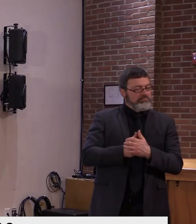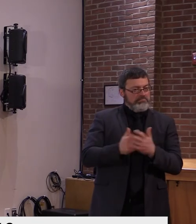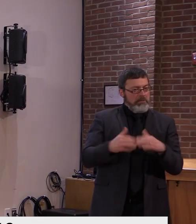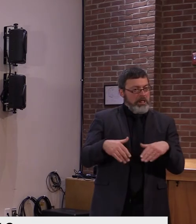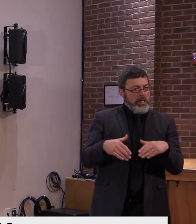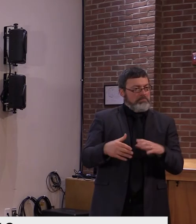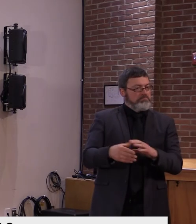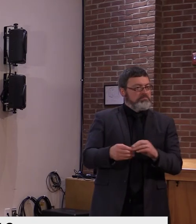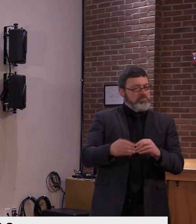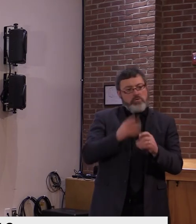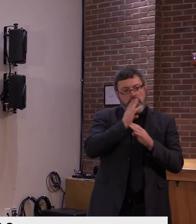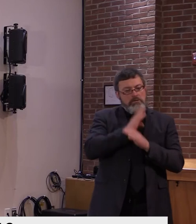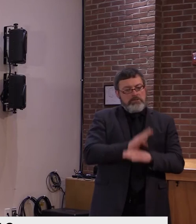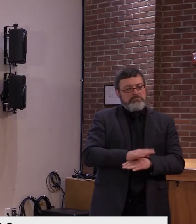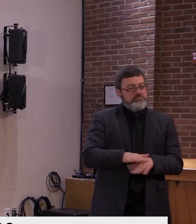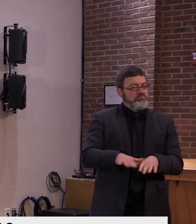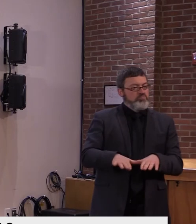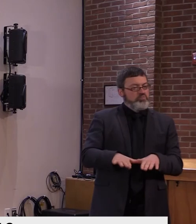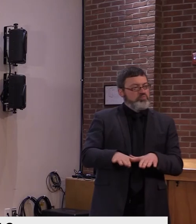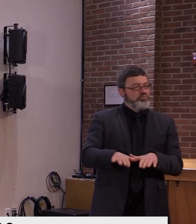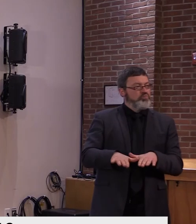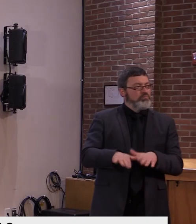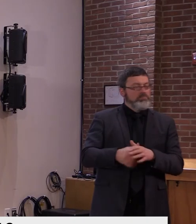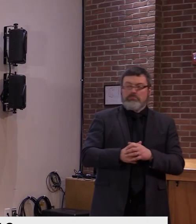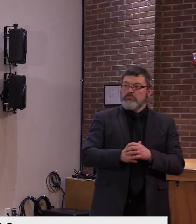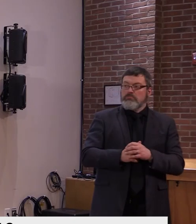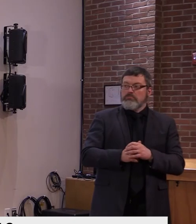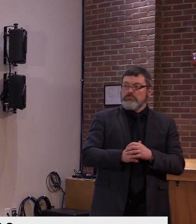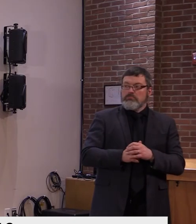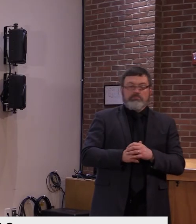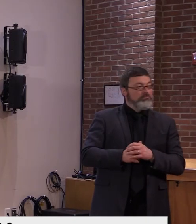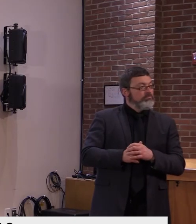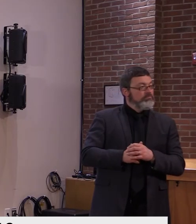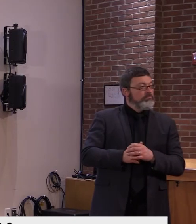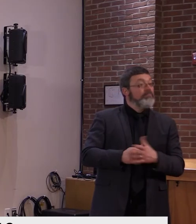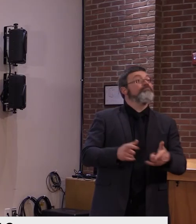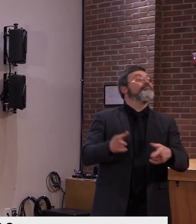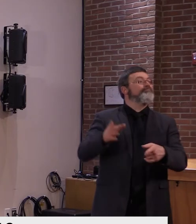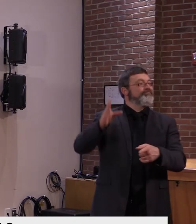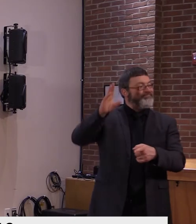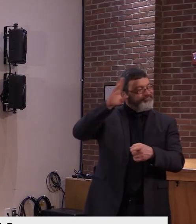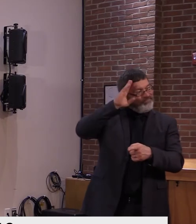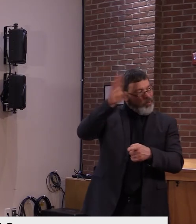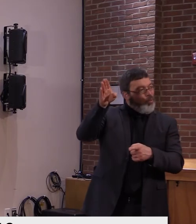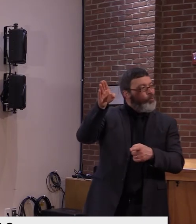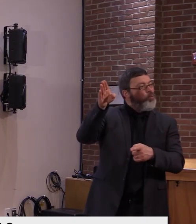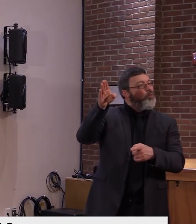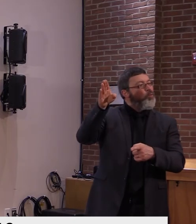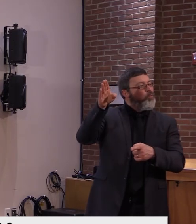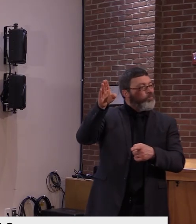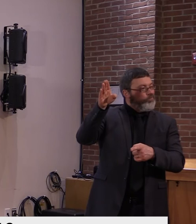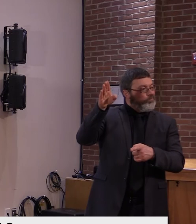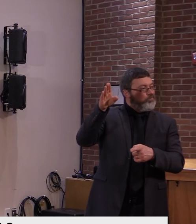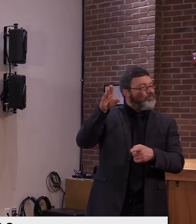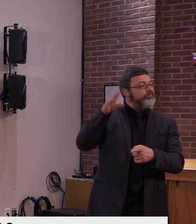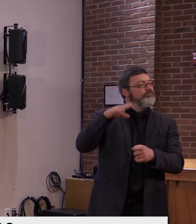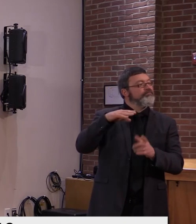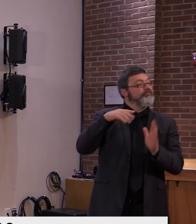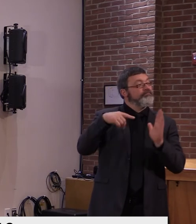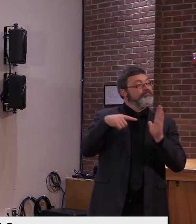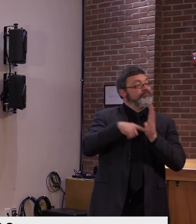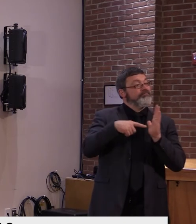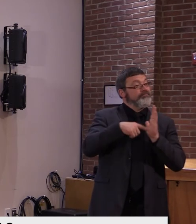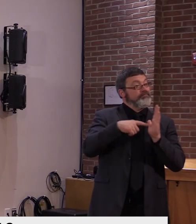Hi, there is a draft report out on the Vermont State College System that seems to suggest further